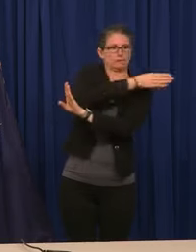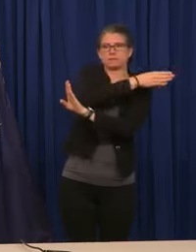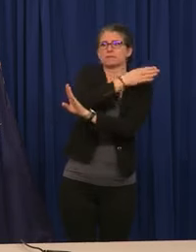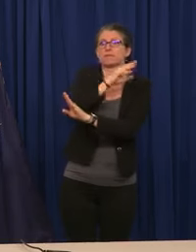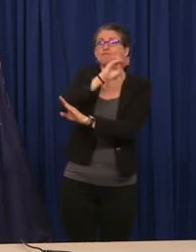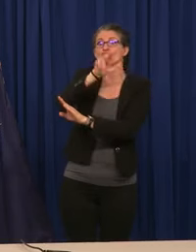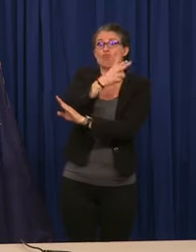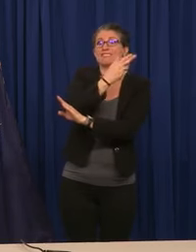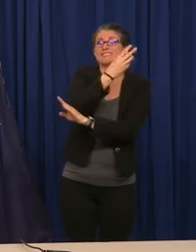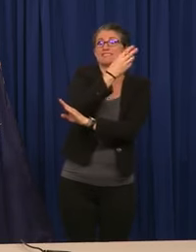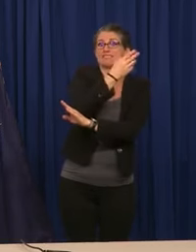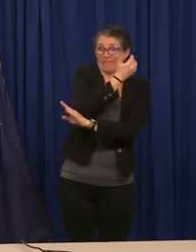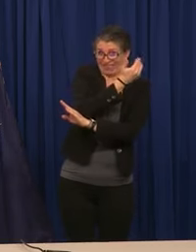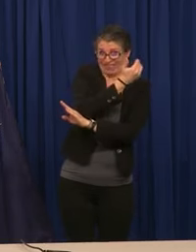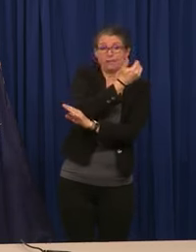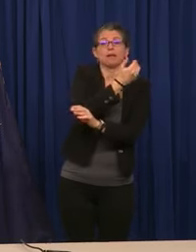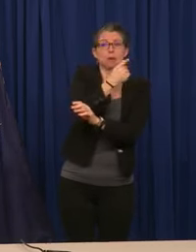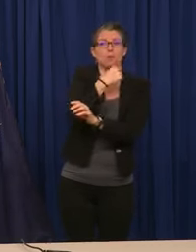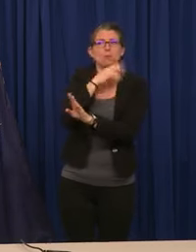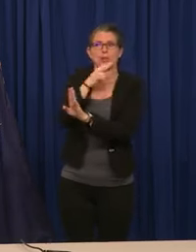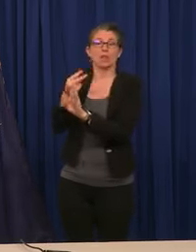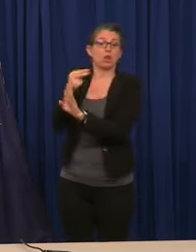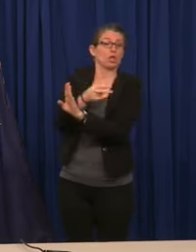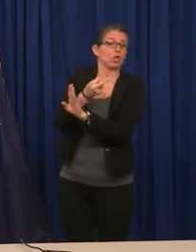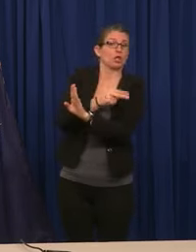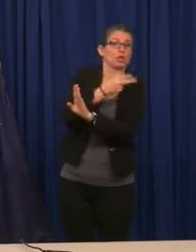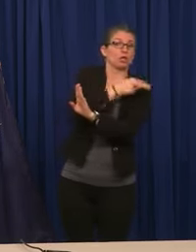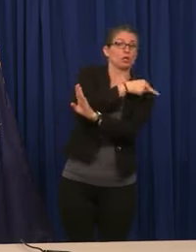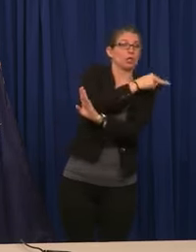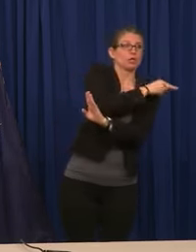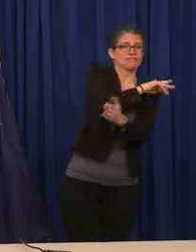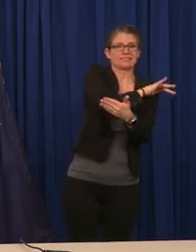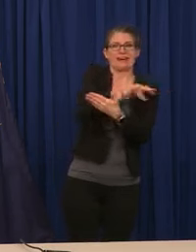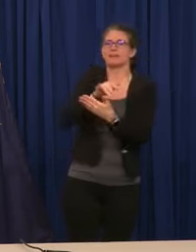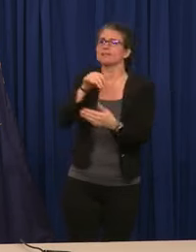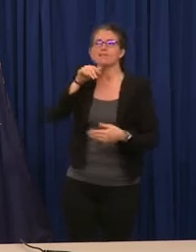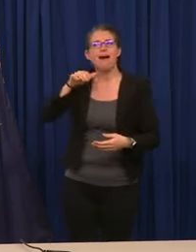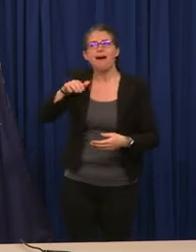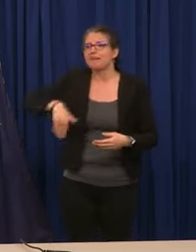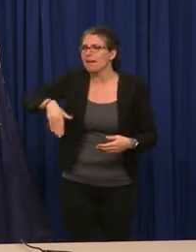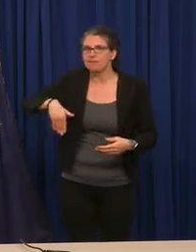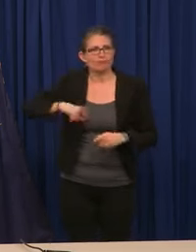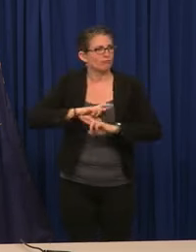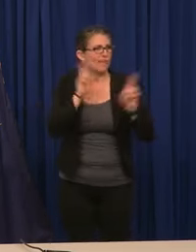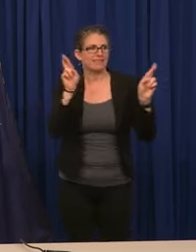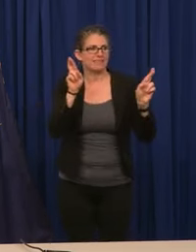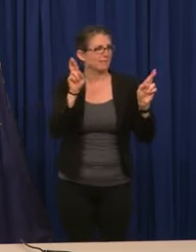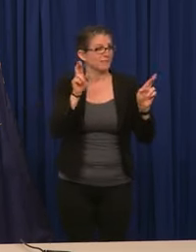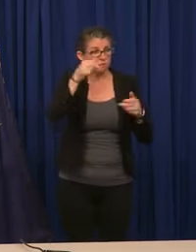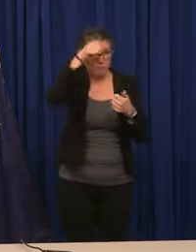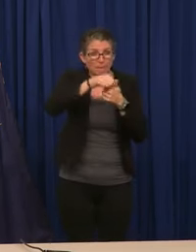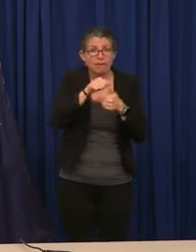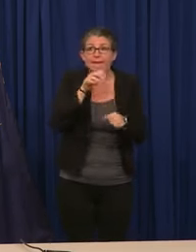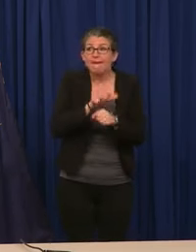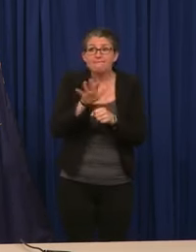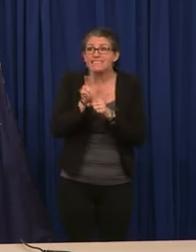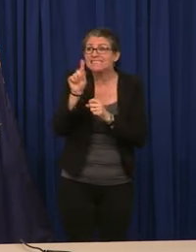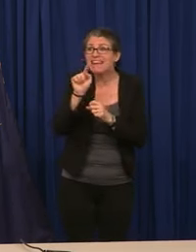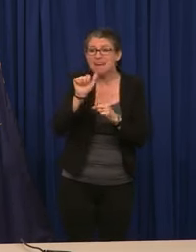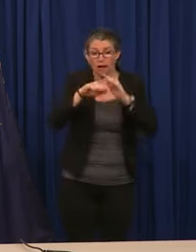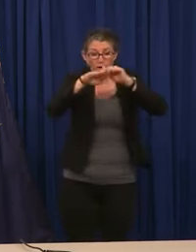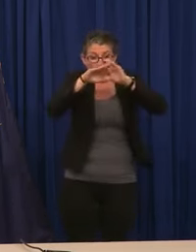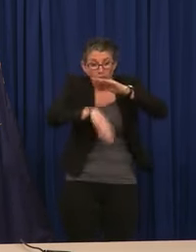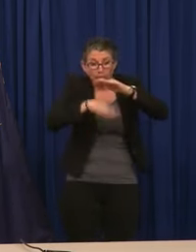does make a difference. What also complicates this, Kevin, is that most everyone else across this part of the country